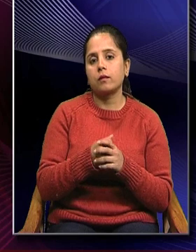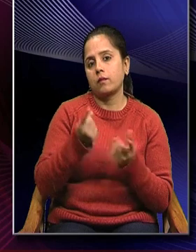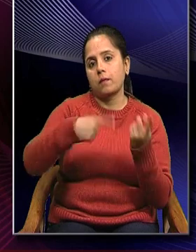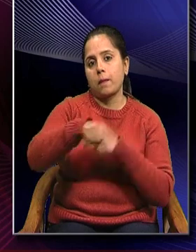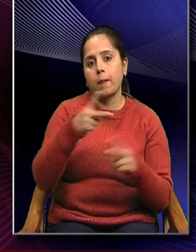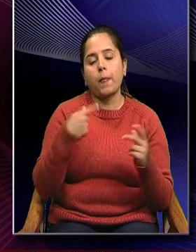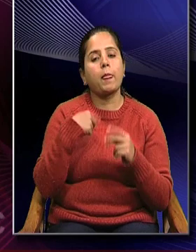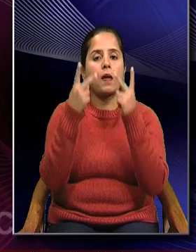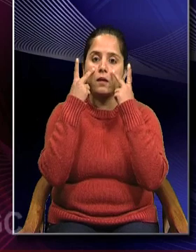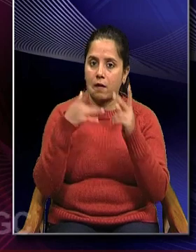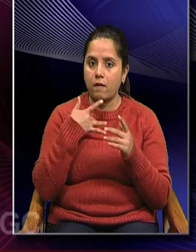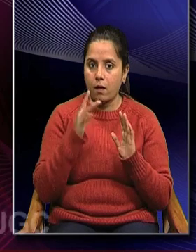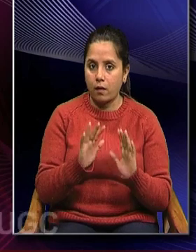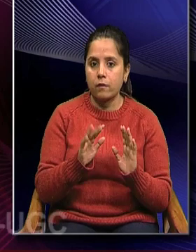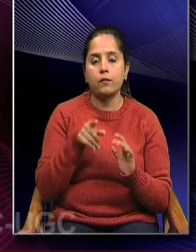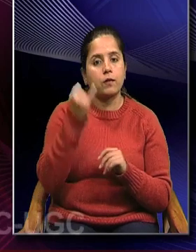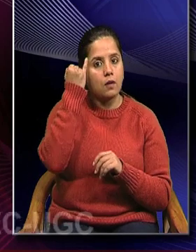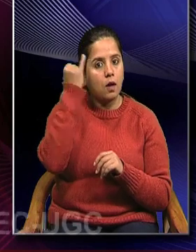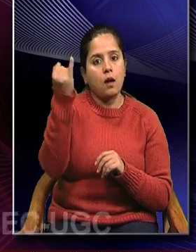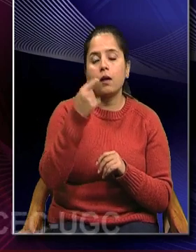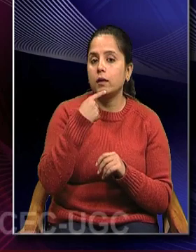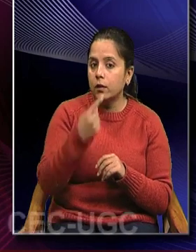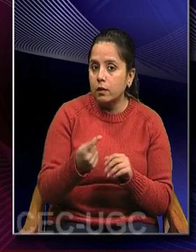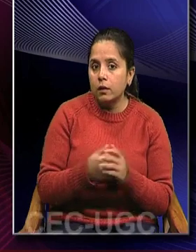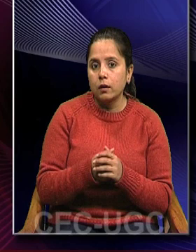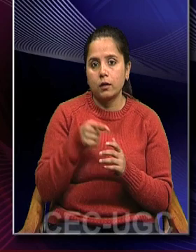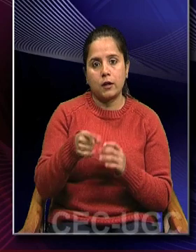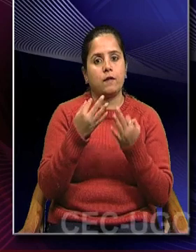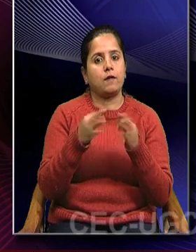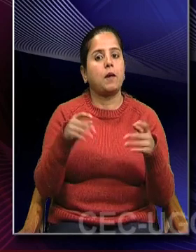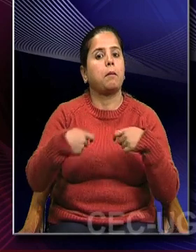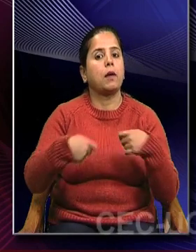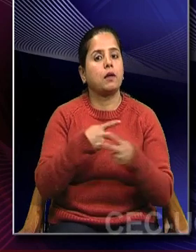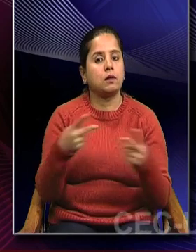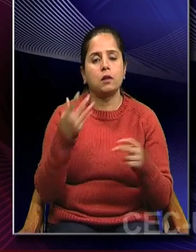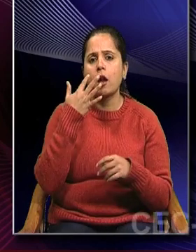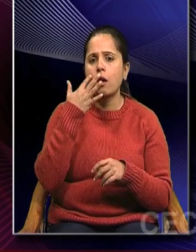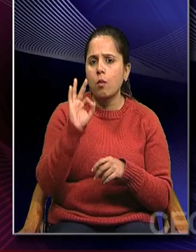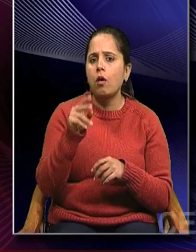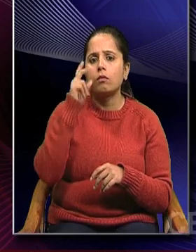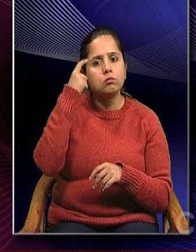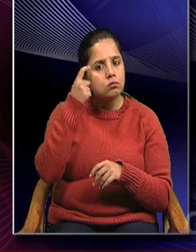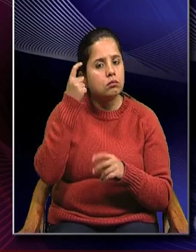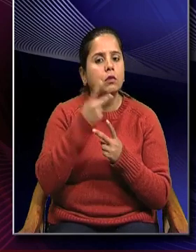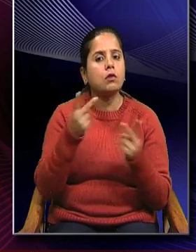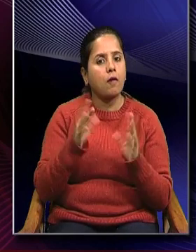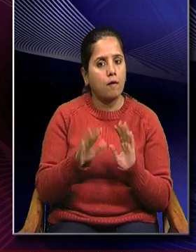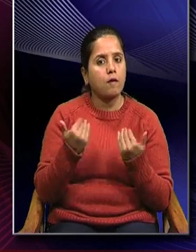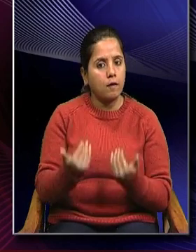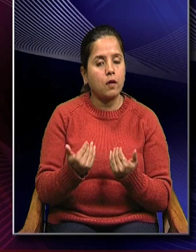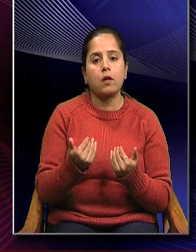we see that this idea of free trade was an important concern,